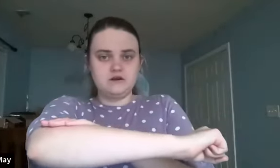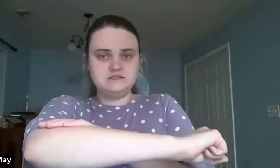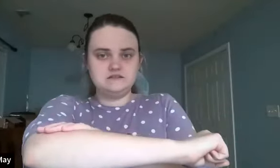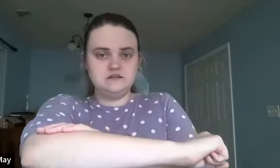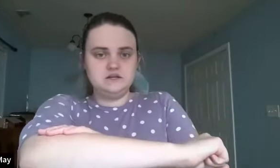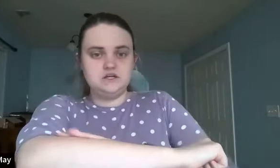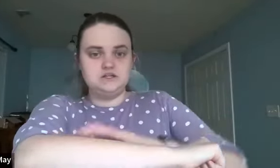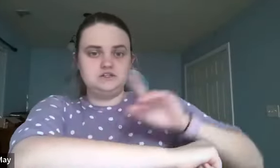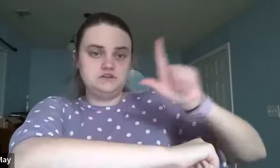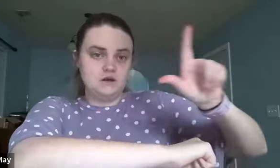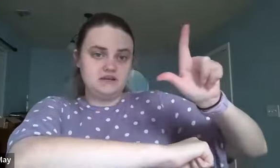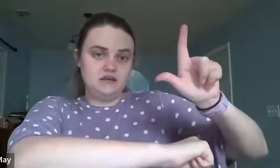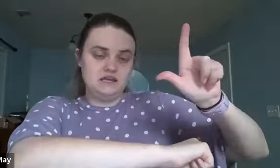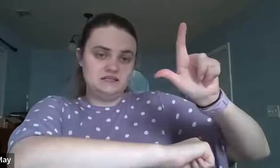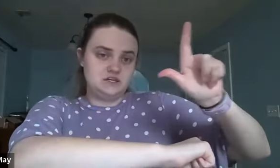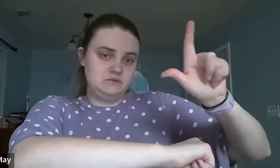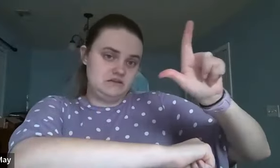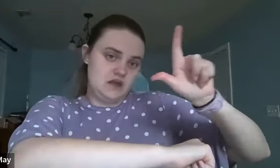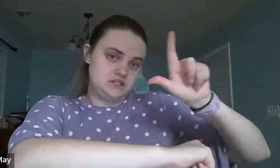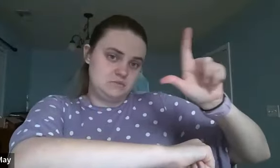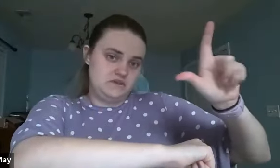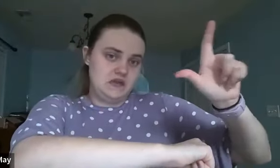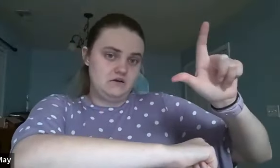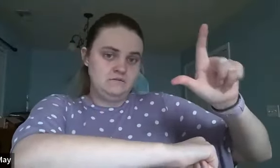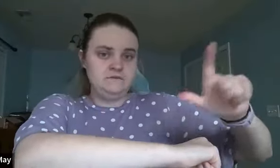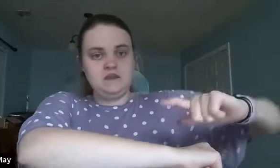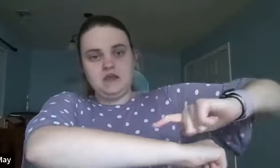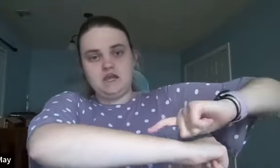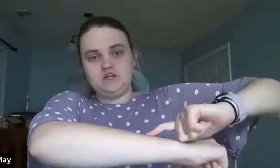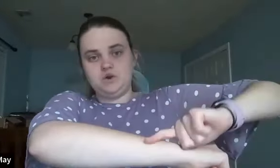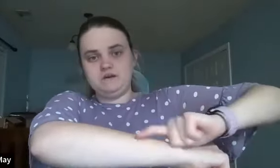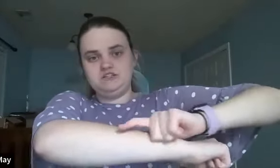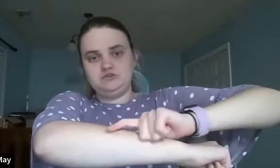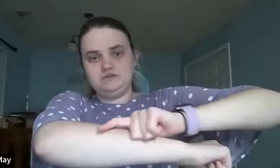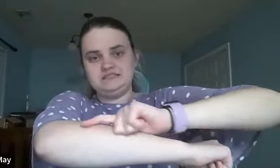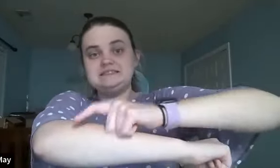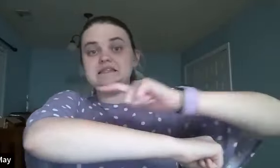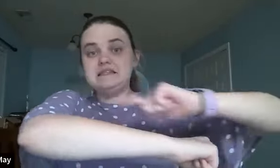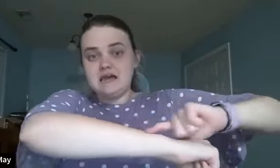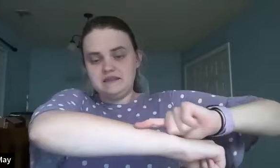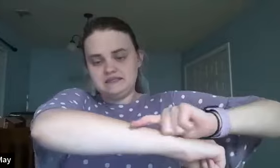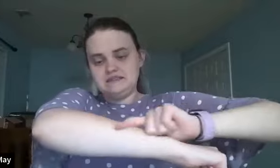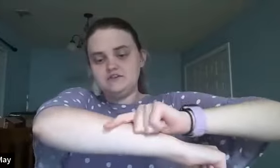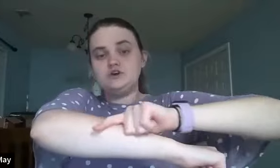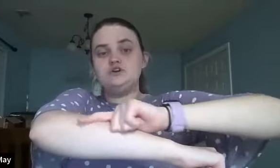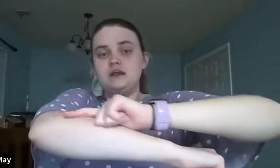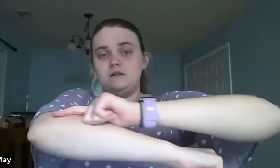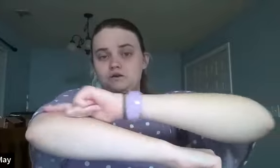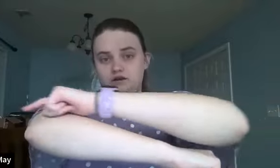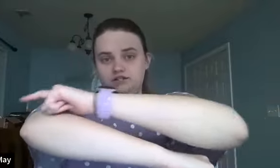across. Dominant hand is going to be in that shape of the L. And you're going to slither your L across your